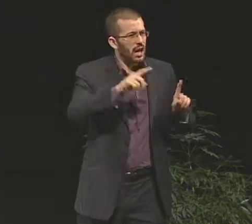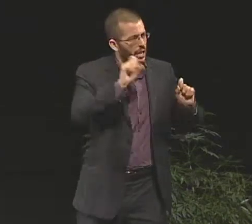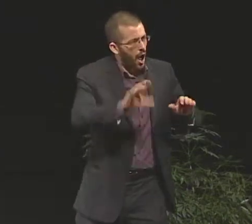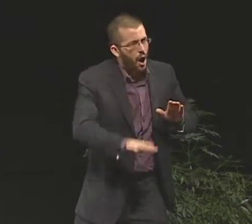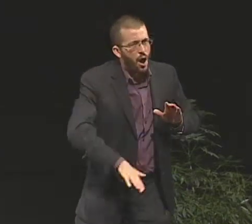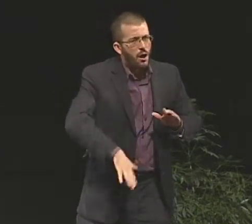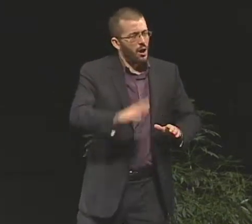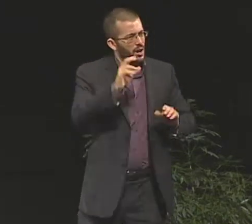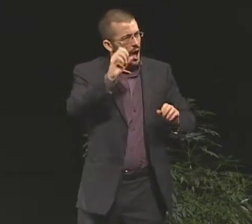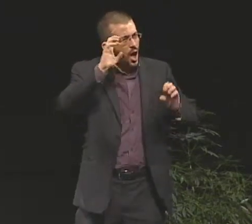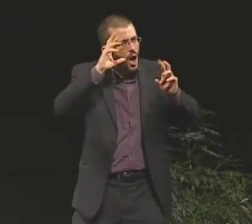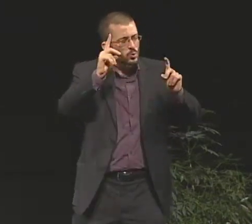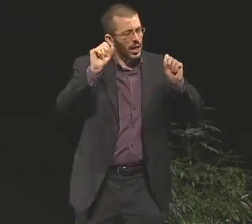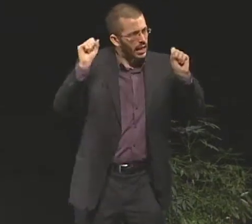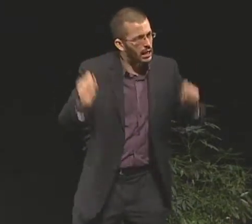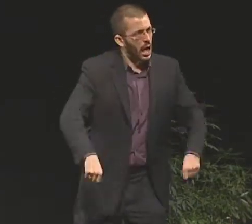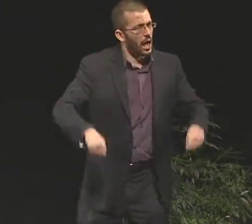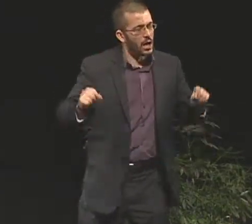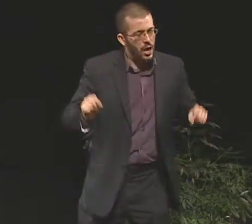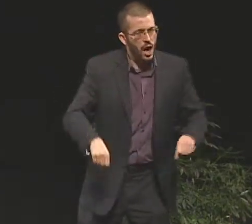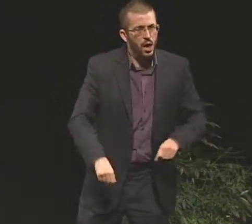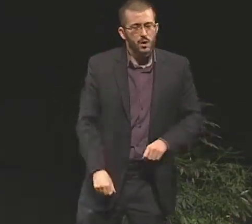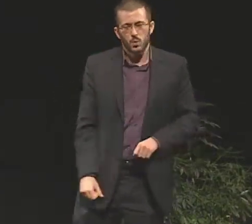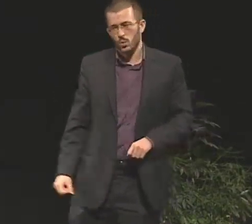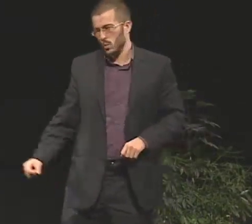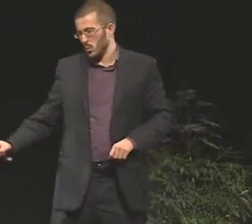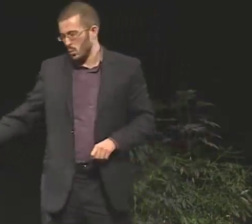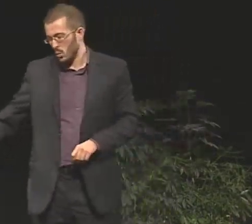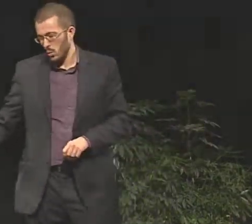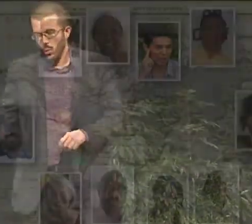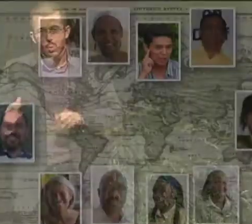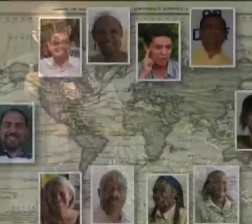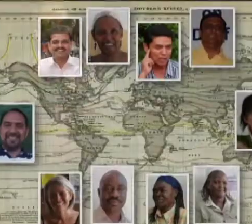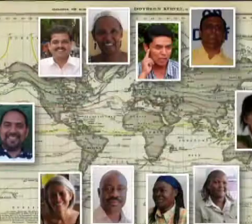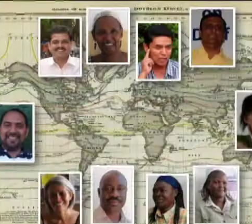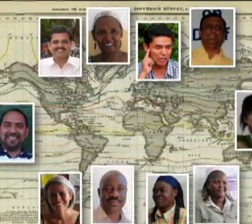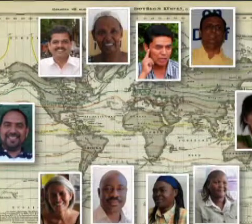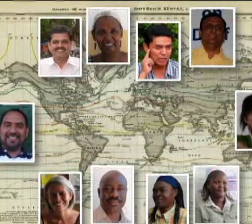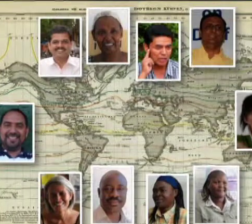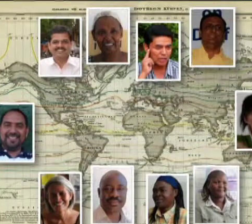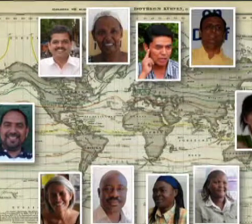as hearing, that they can be educated, that they can be productive members of the community.